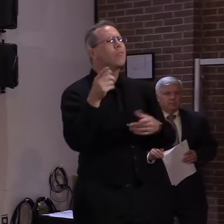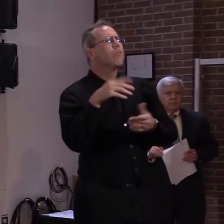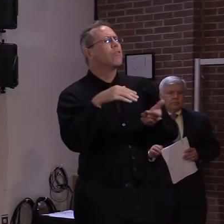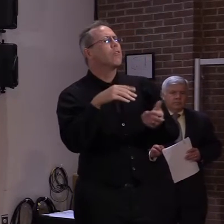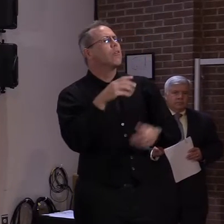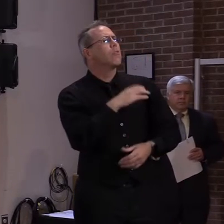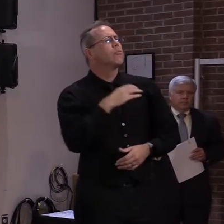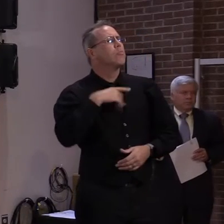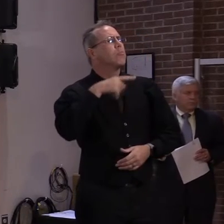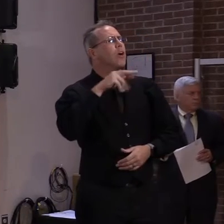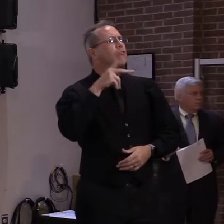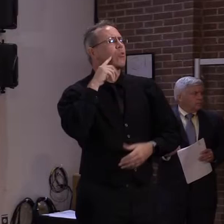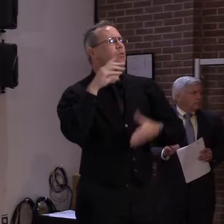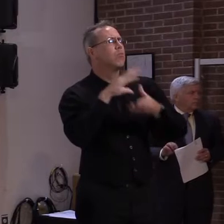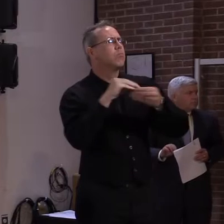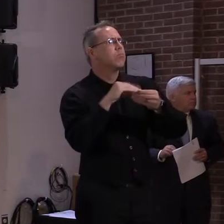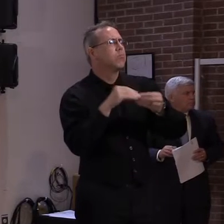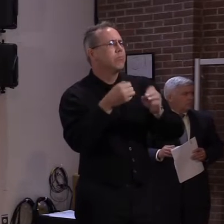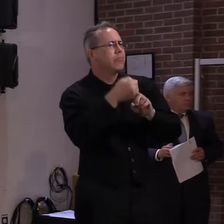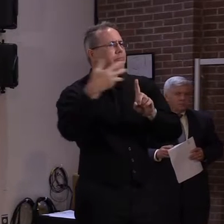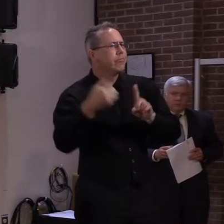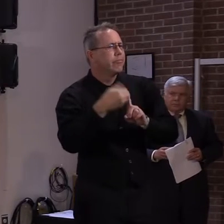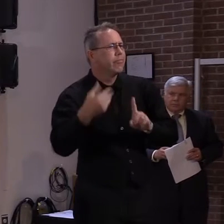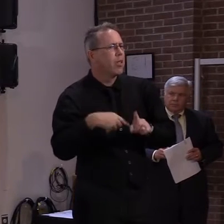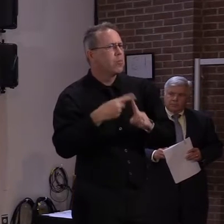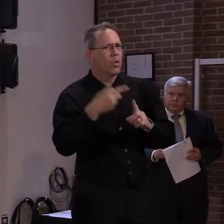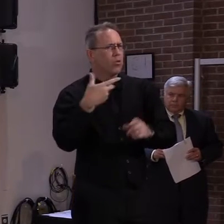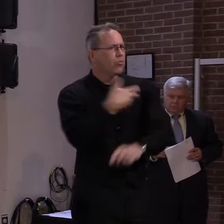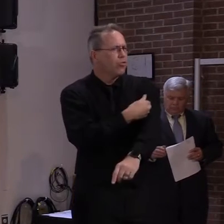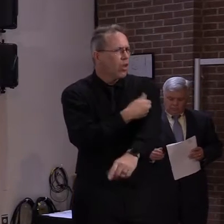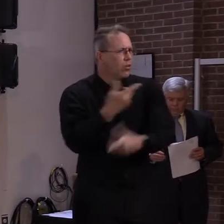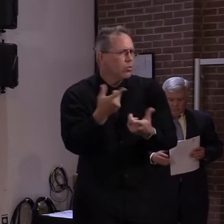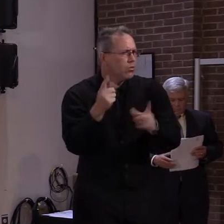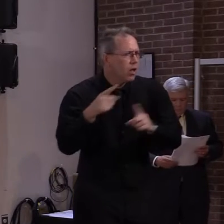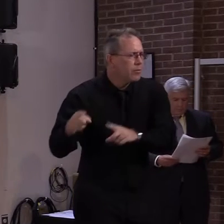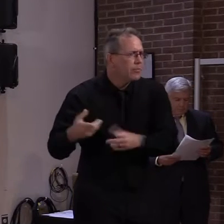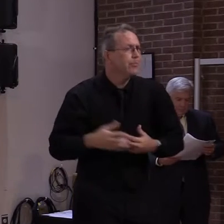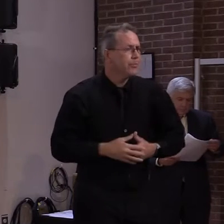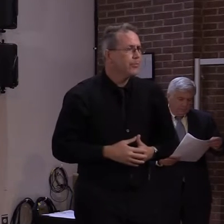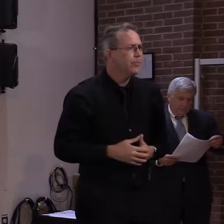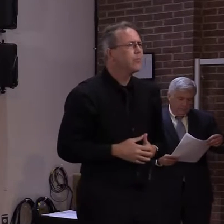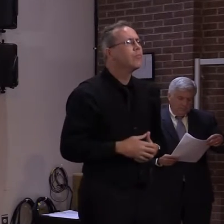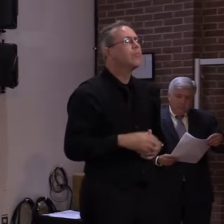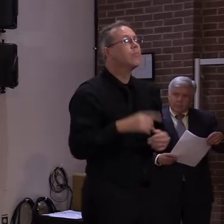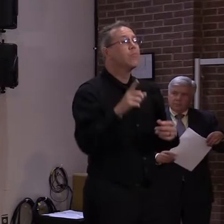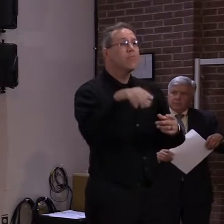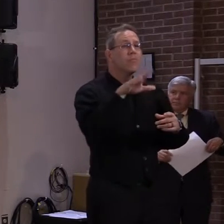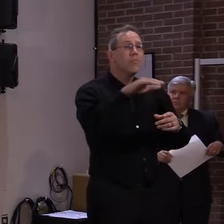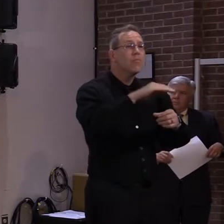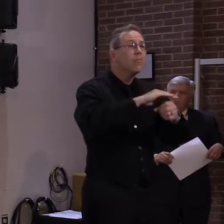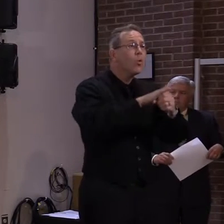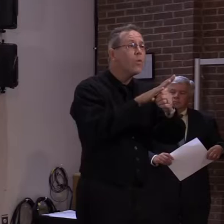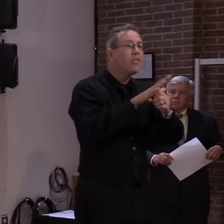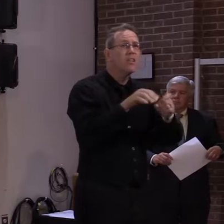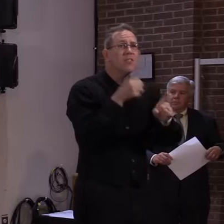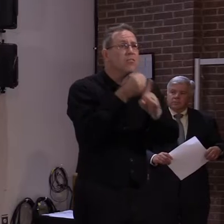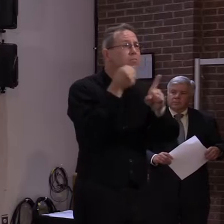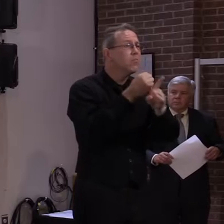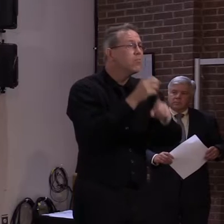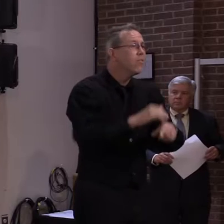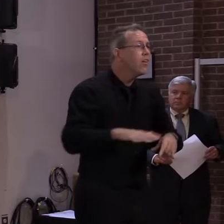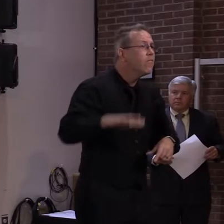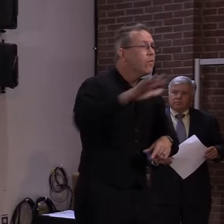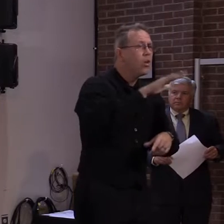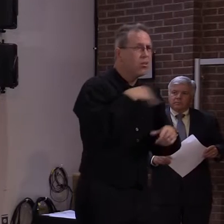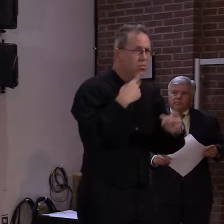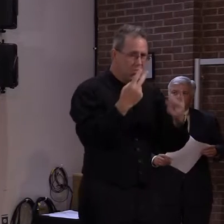Throughout this pandemic, we've made our decisions and recommendations by looking at the data, trusting the science, and looking at the